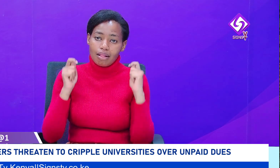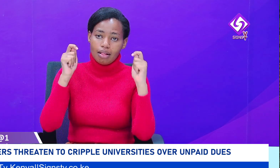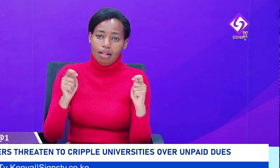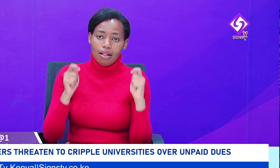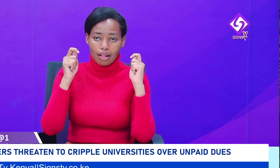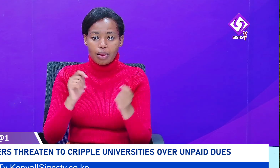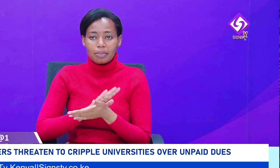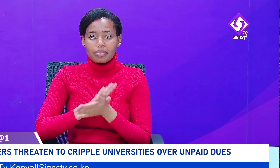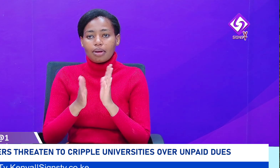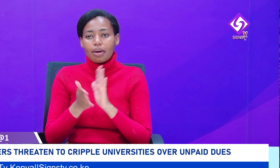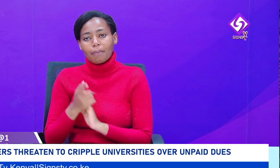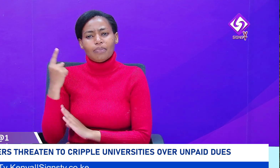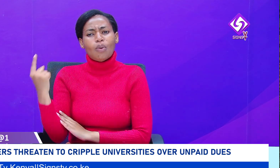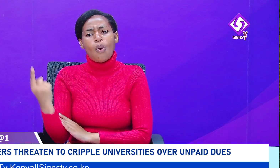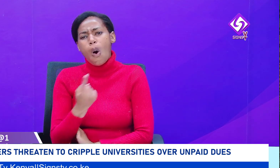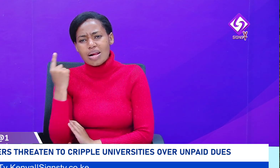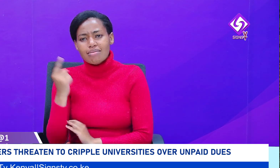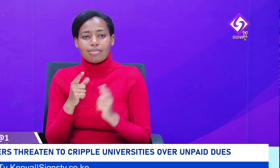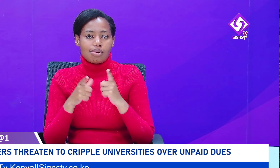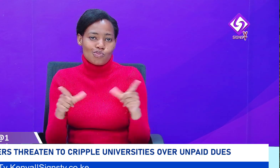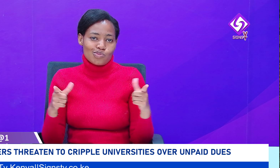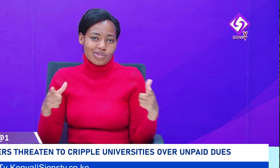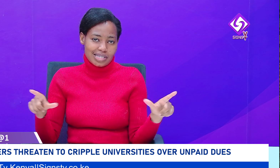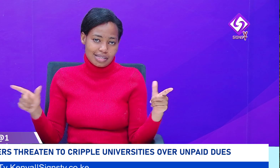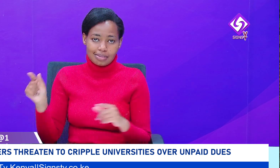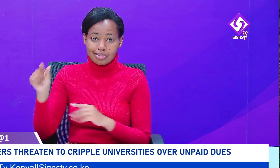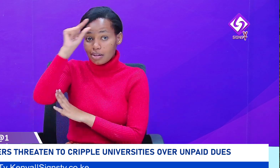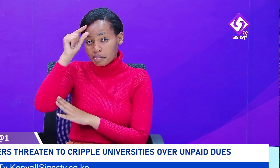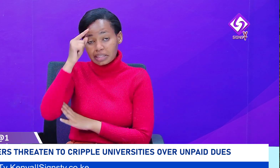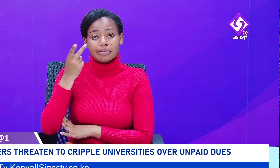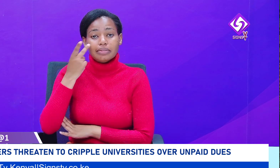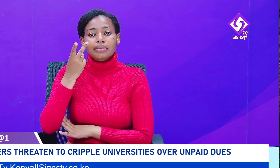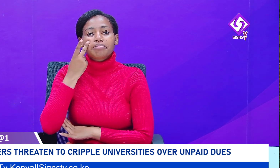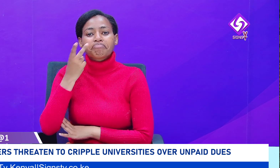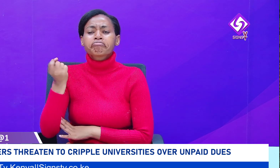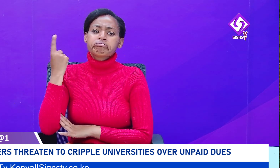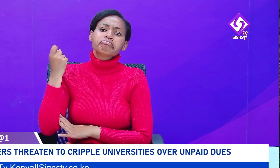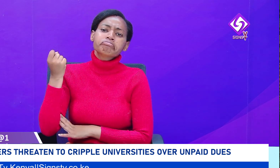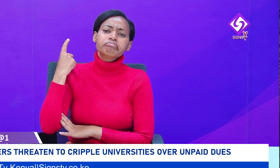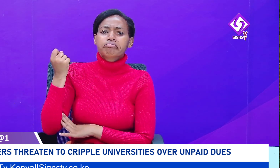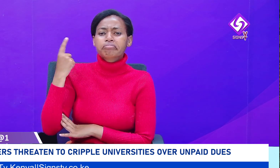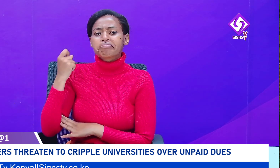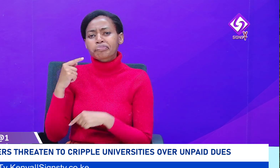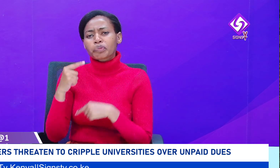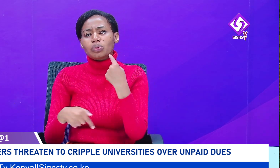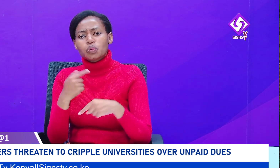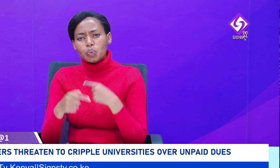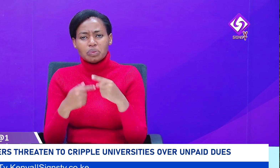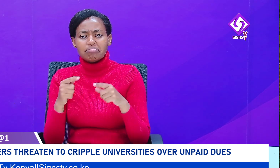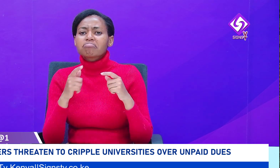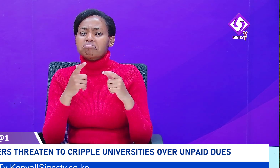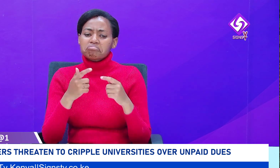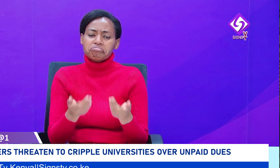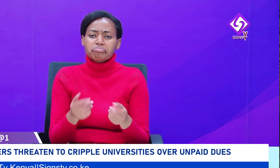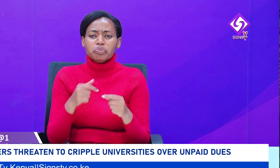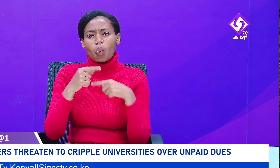WASU Secretary General Constantine Wasonga stated that lecturers are tired of empty